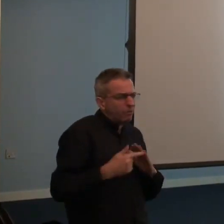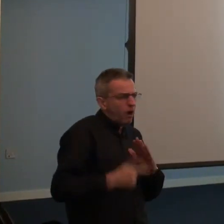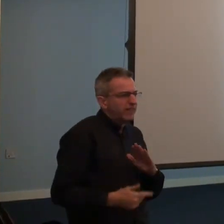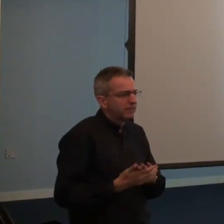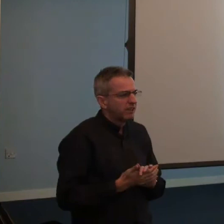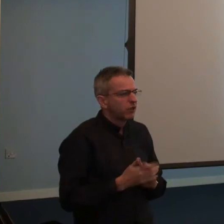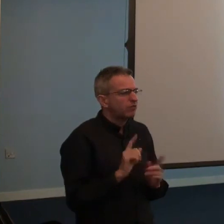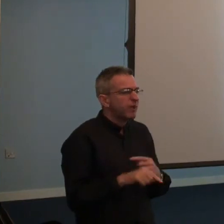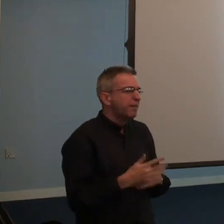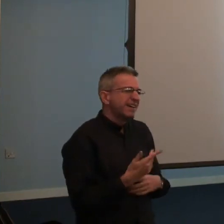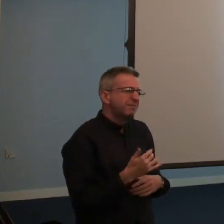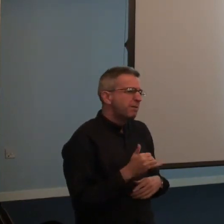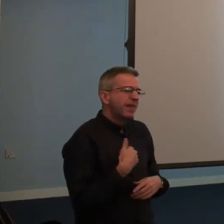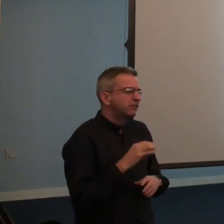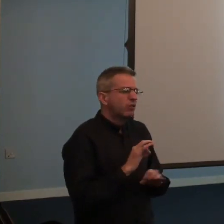they kept them.